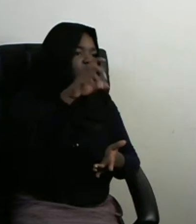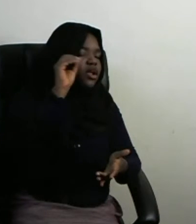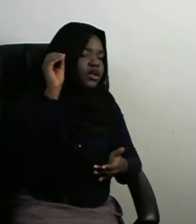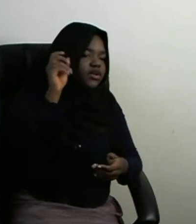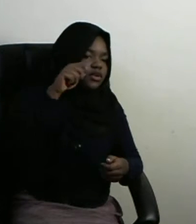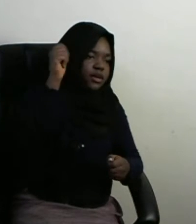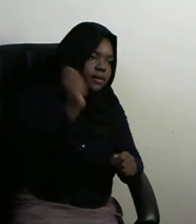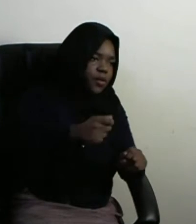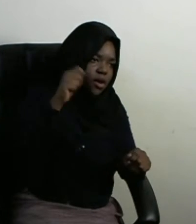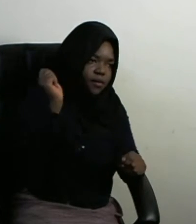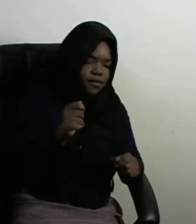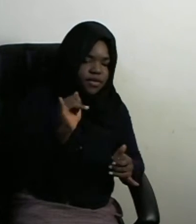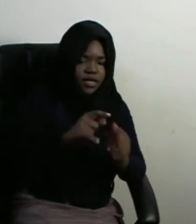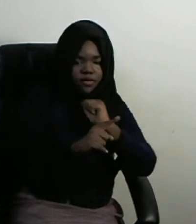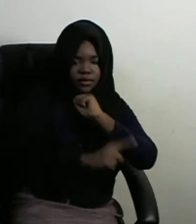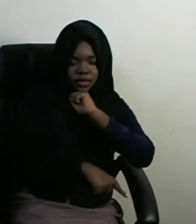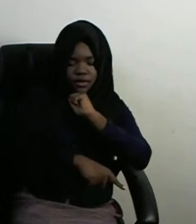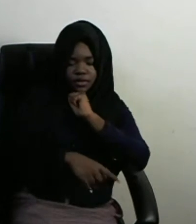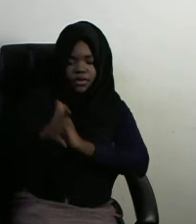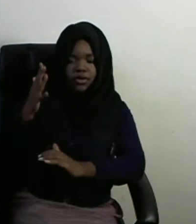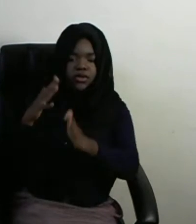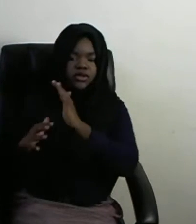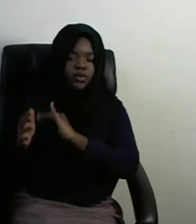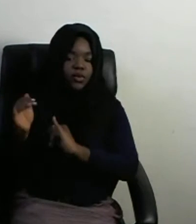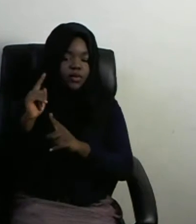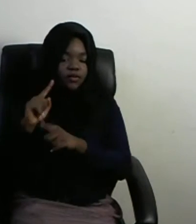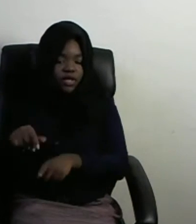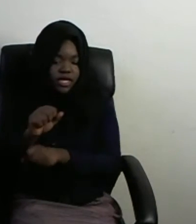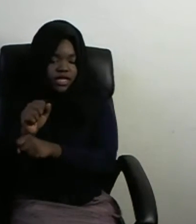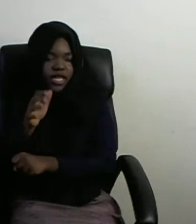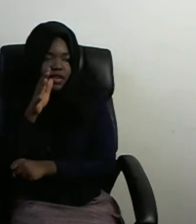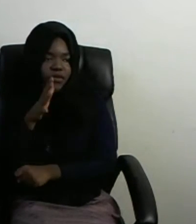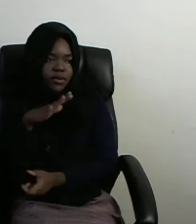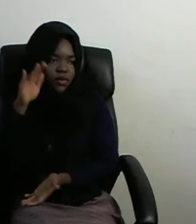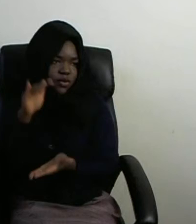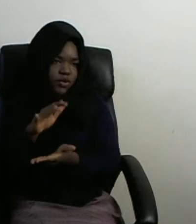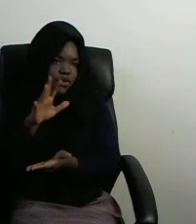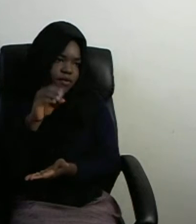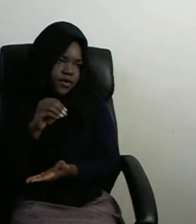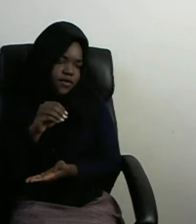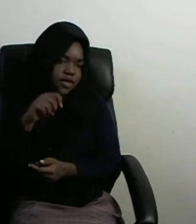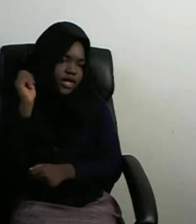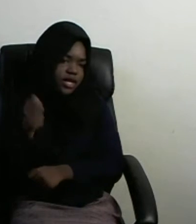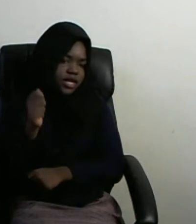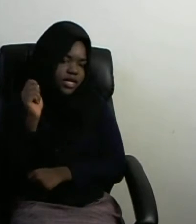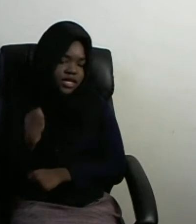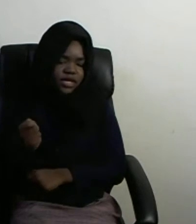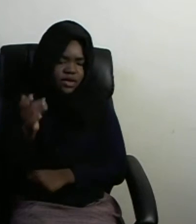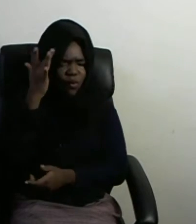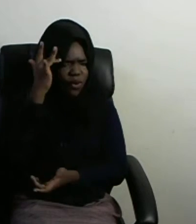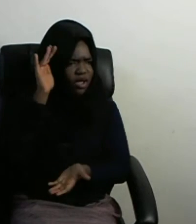lashes. Okay? So this would be 50. Why is the punishment less? The ayah doesn't mention.